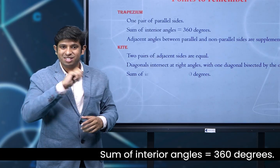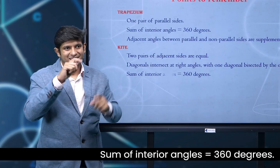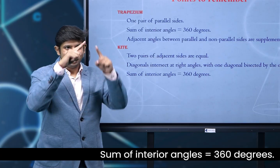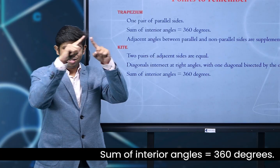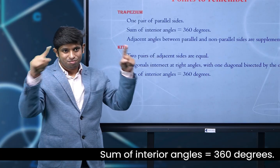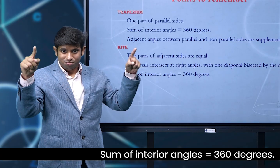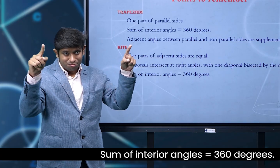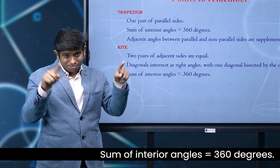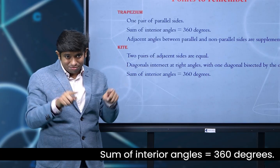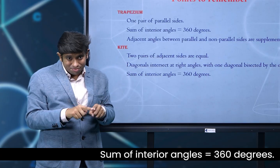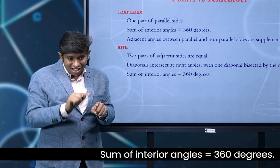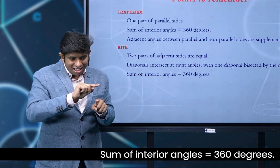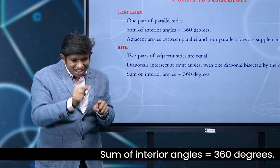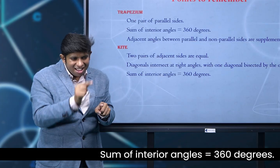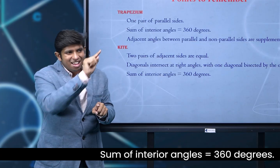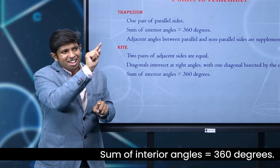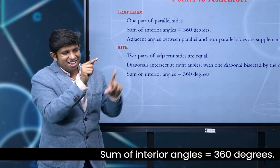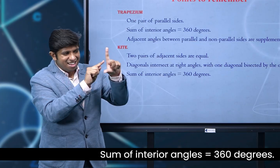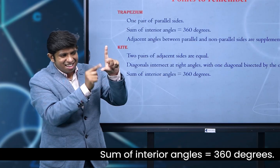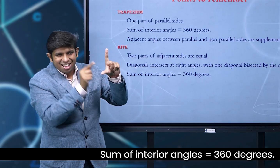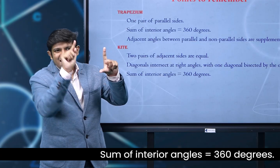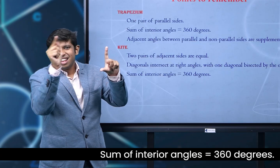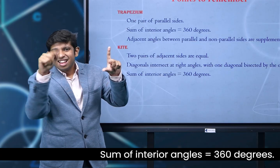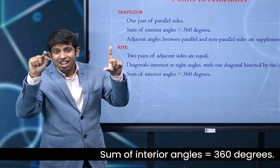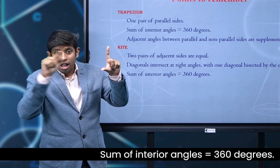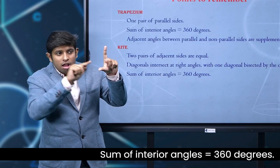Sum of interior angles equals to 360 degrees.